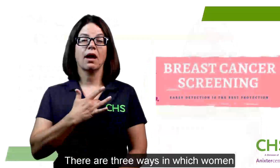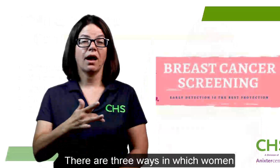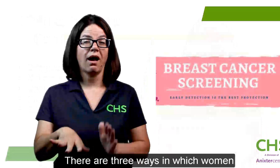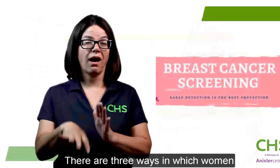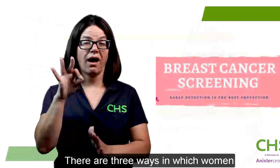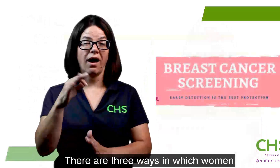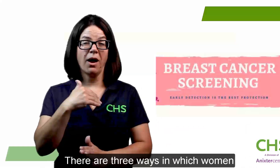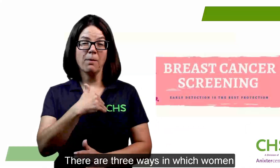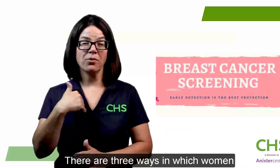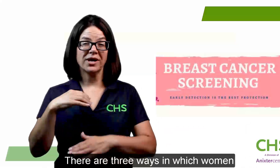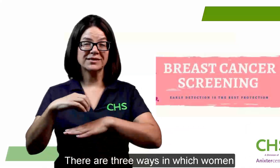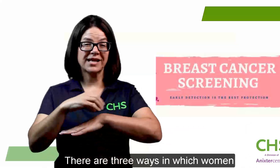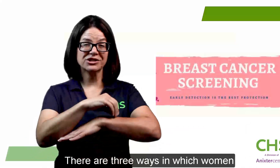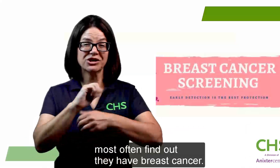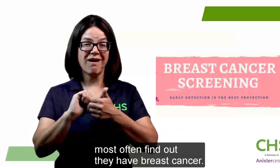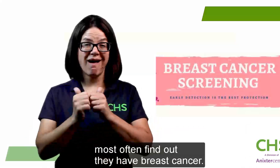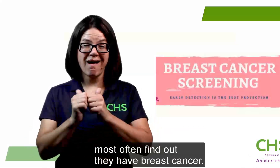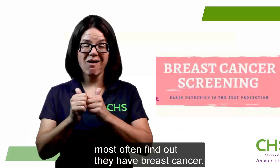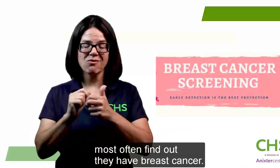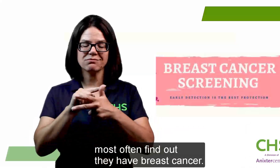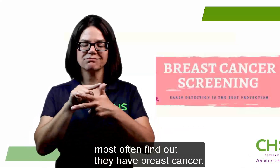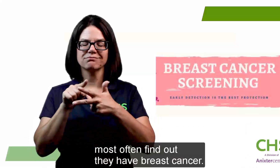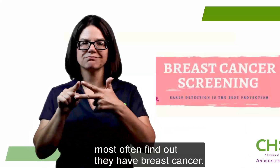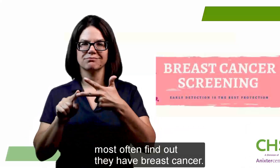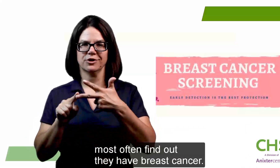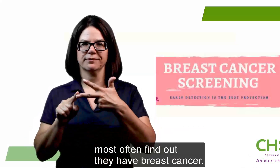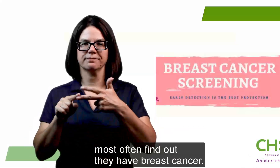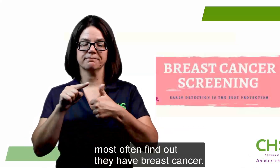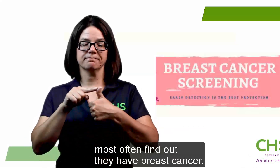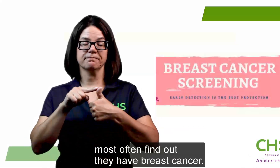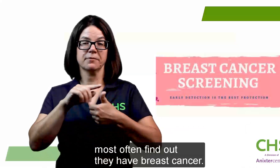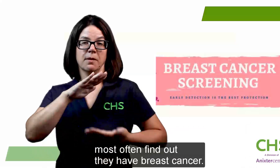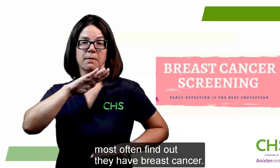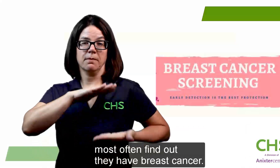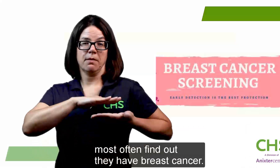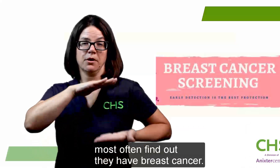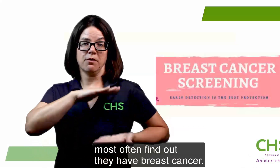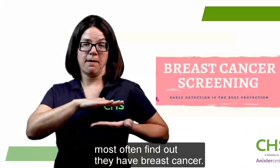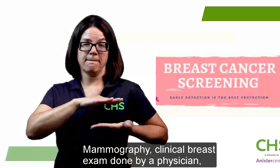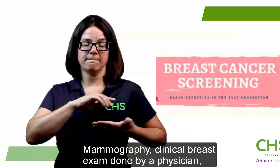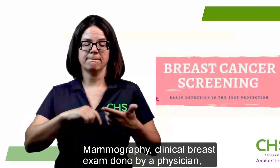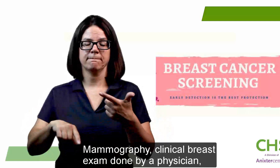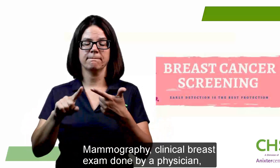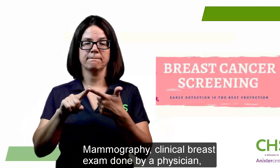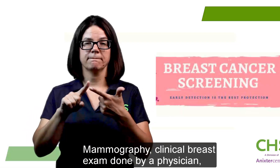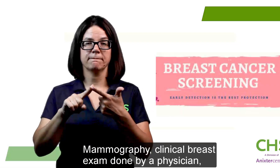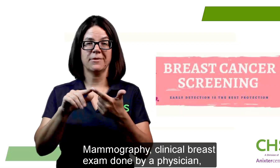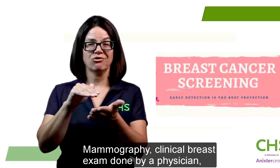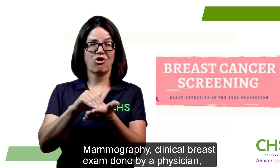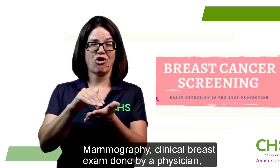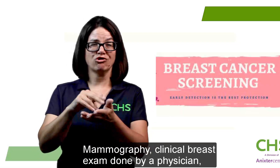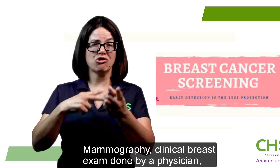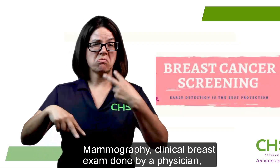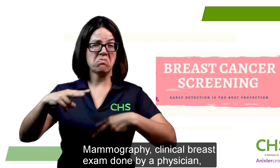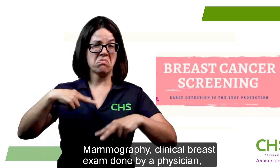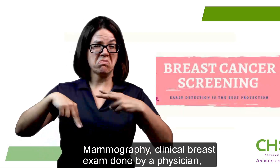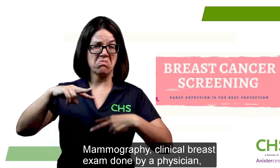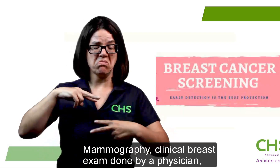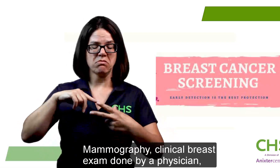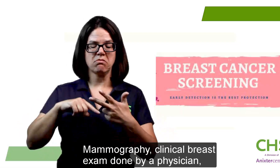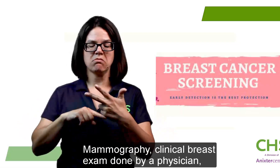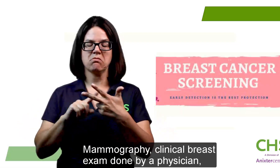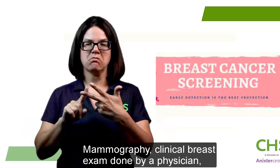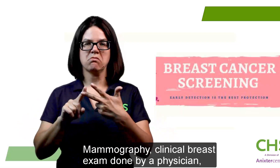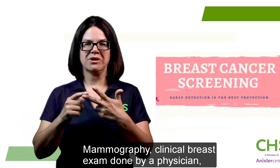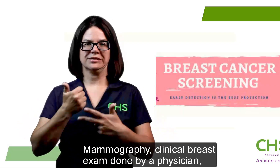There are 3 ways in which women most often find out they have breast cancer: mammography, clinical